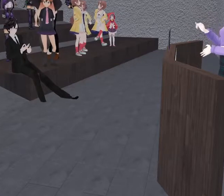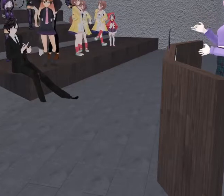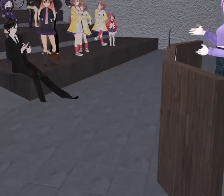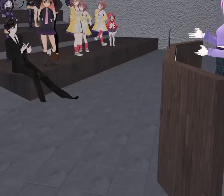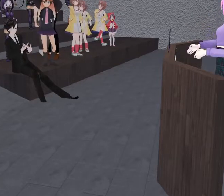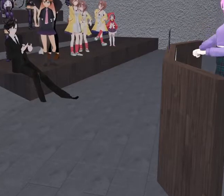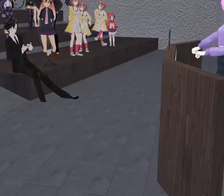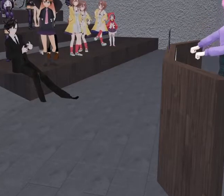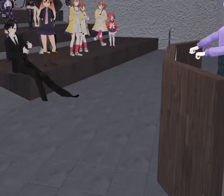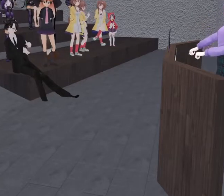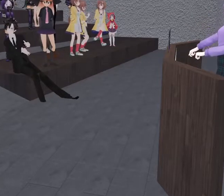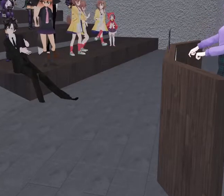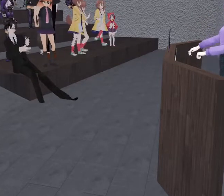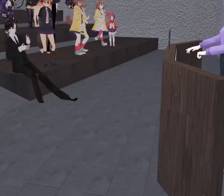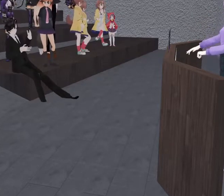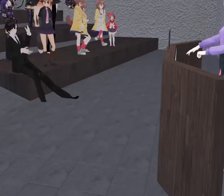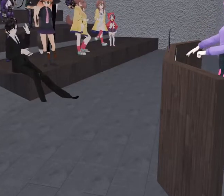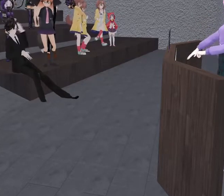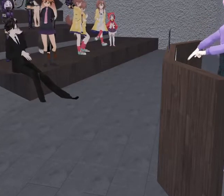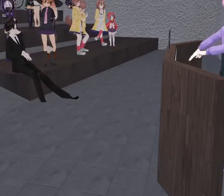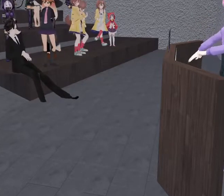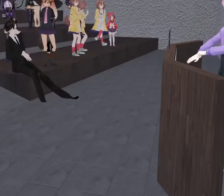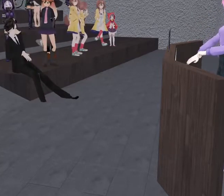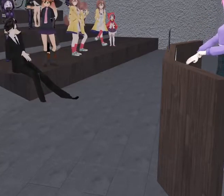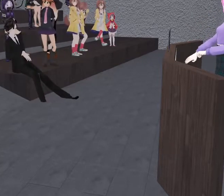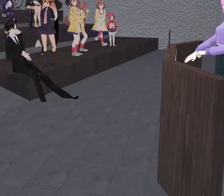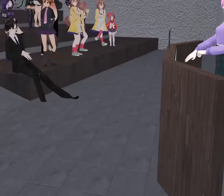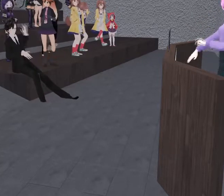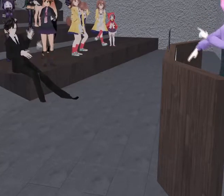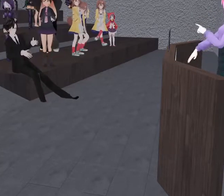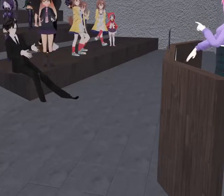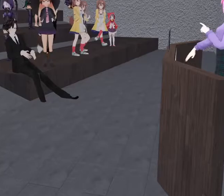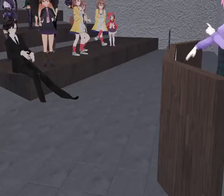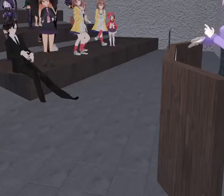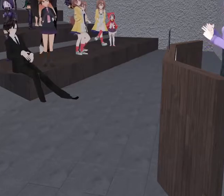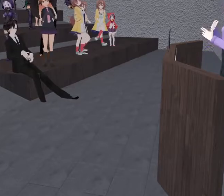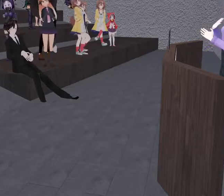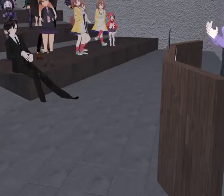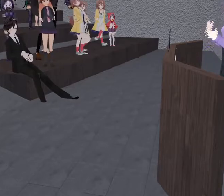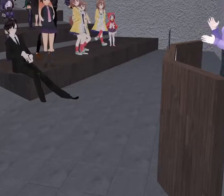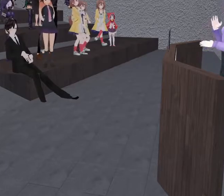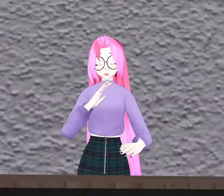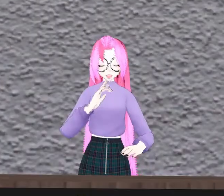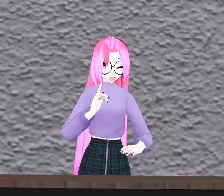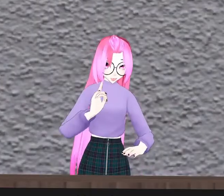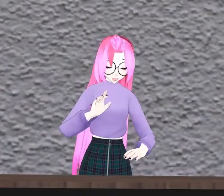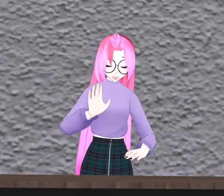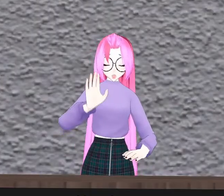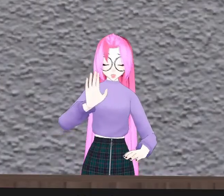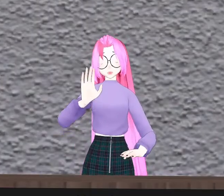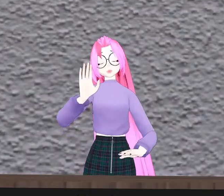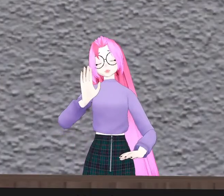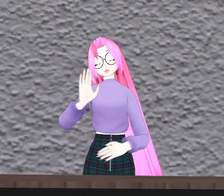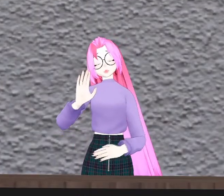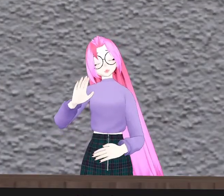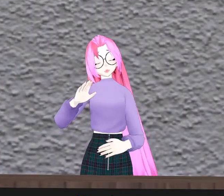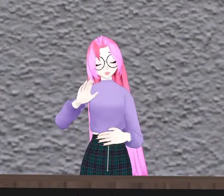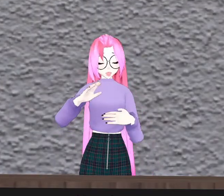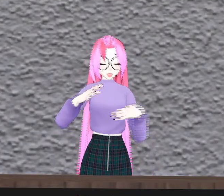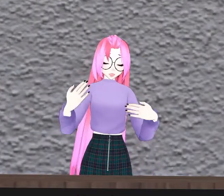that some new people don't know about. Right, that's really good. I'm totally going to talk about that. So this kind